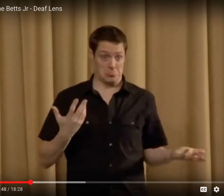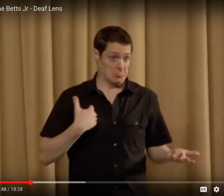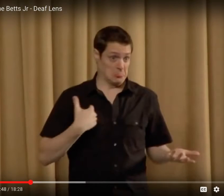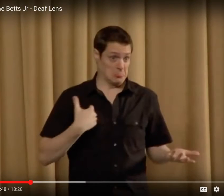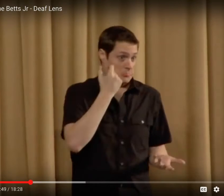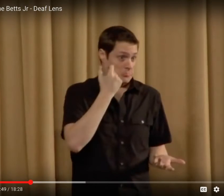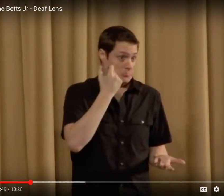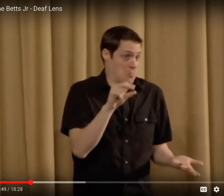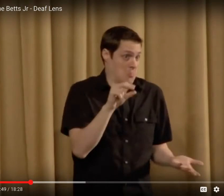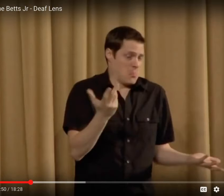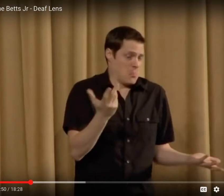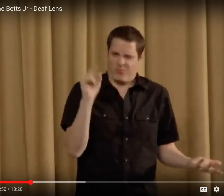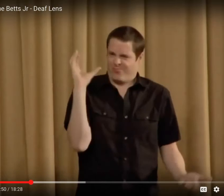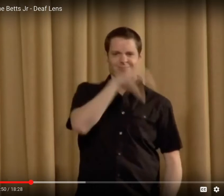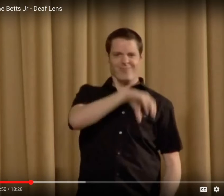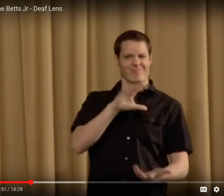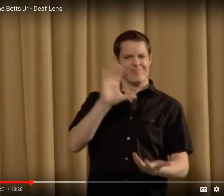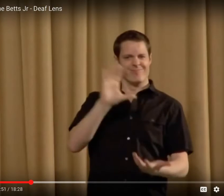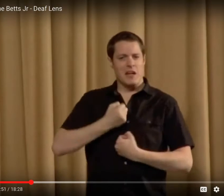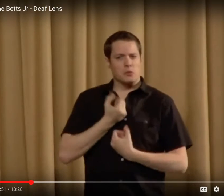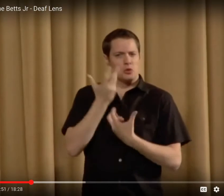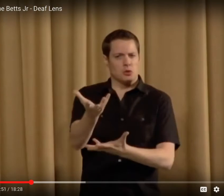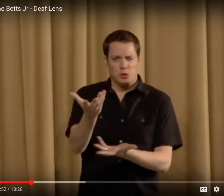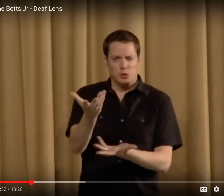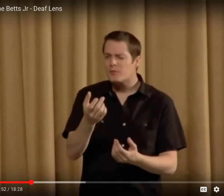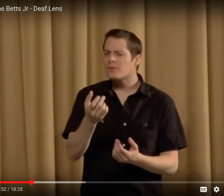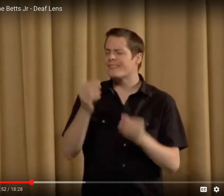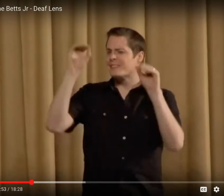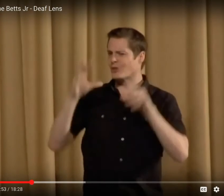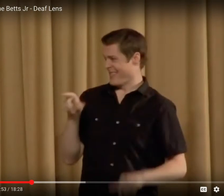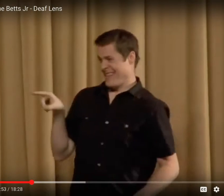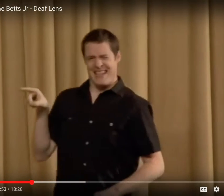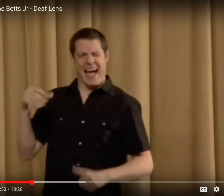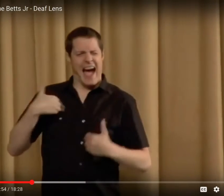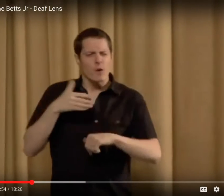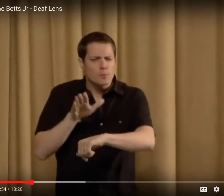up into the clouds, and I didn't understand it. It was strange, but it was his expression.